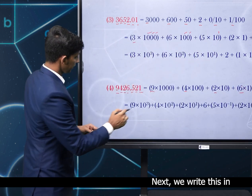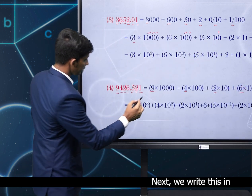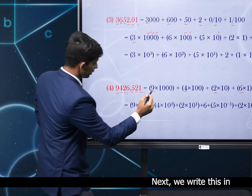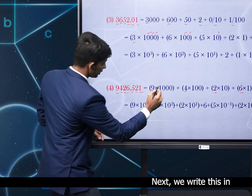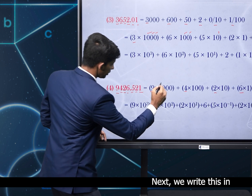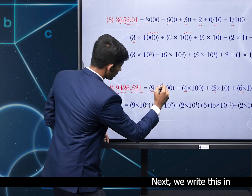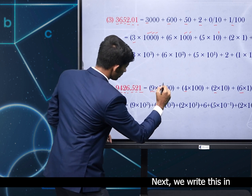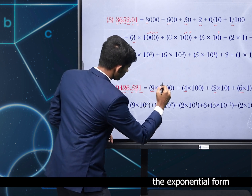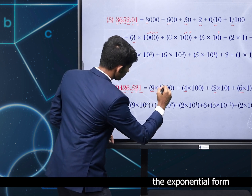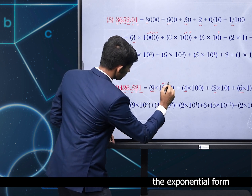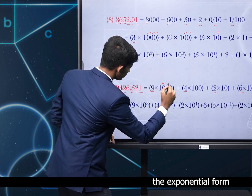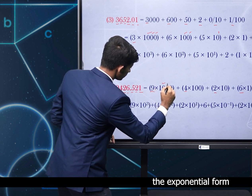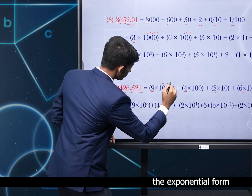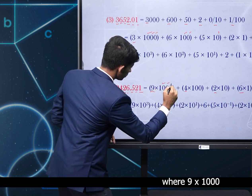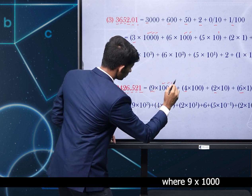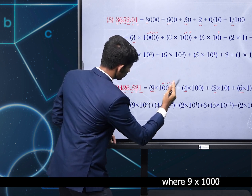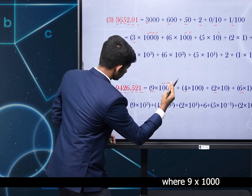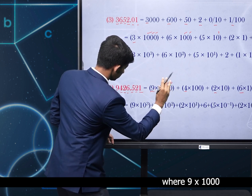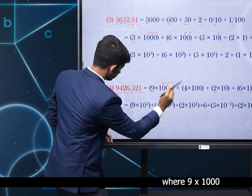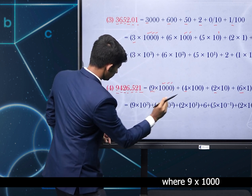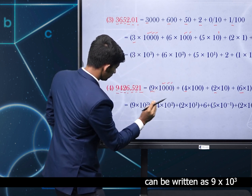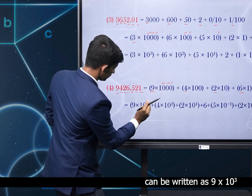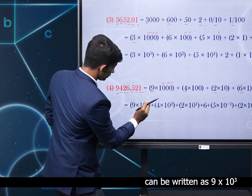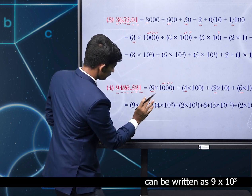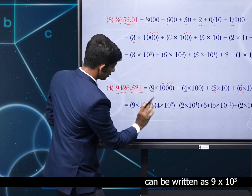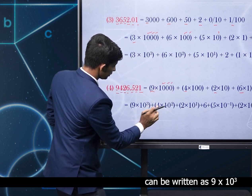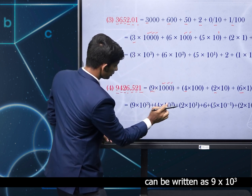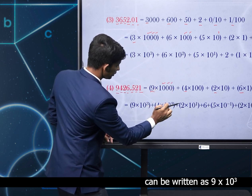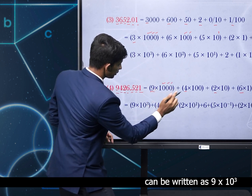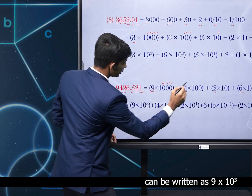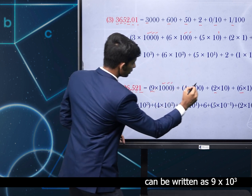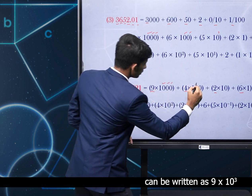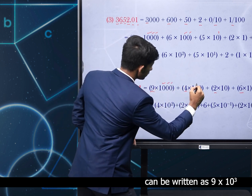Next, we write this in the exponential form where 9 into 1000 can be written as 9 into 10 to the power of 3.